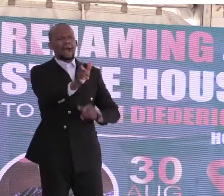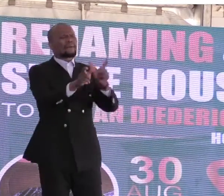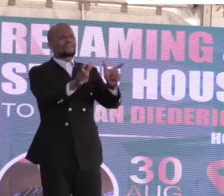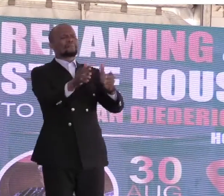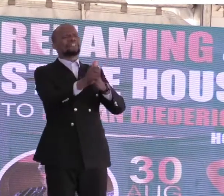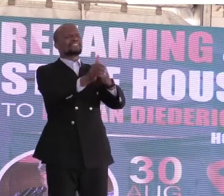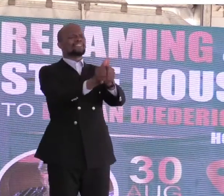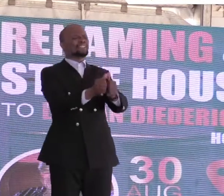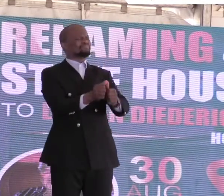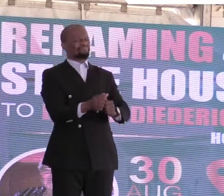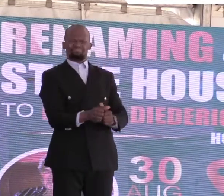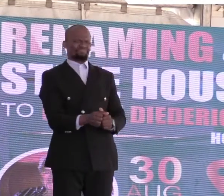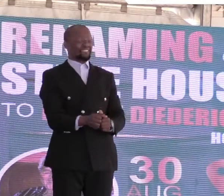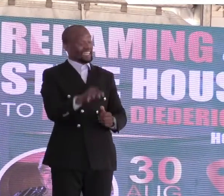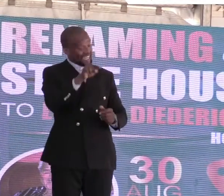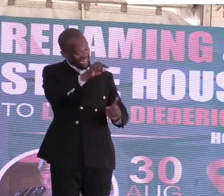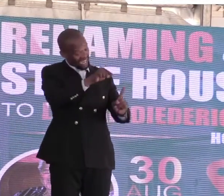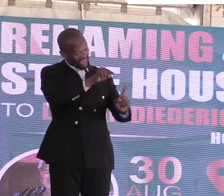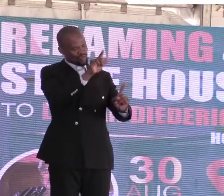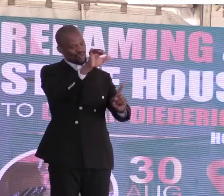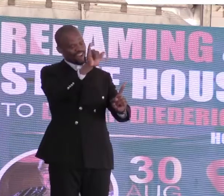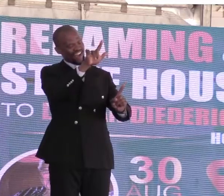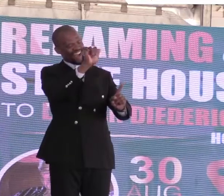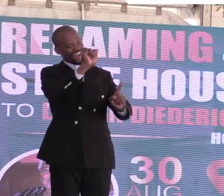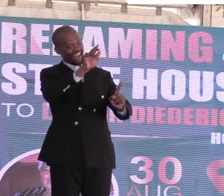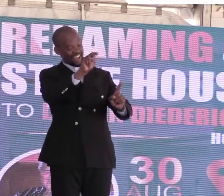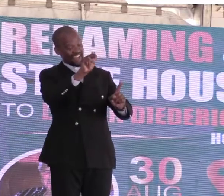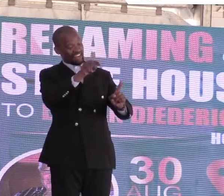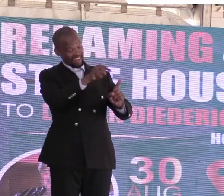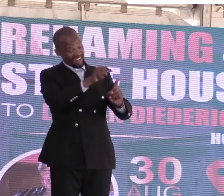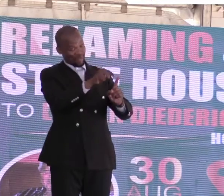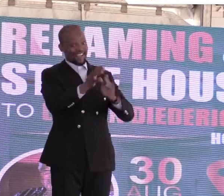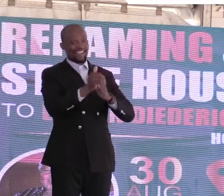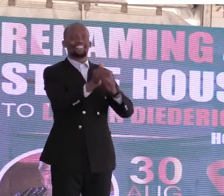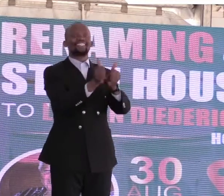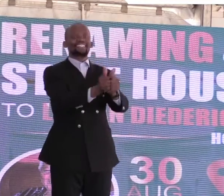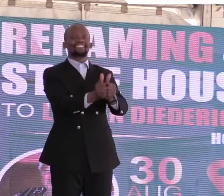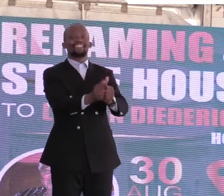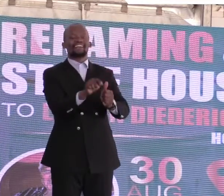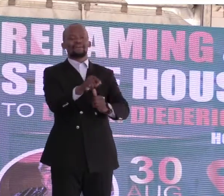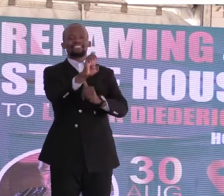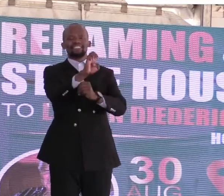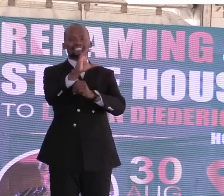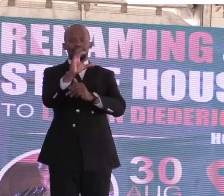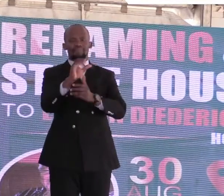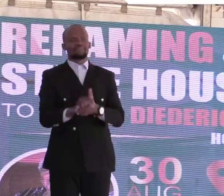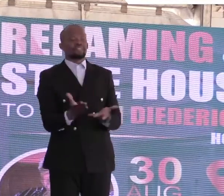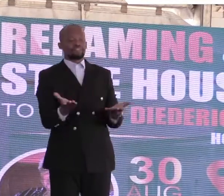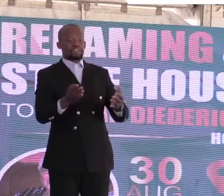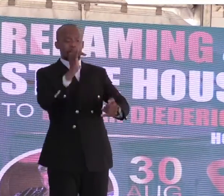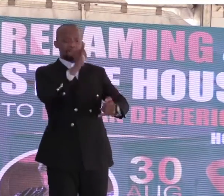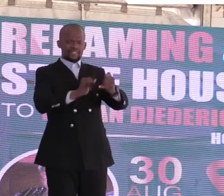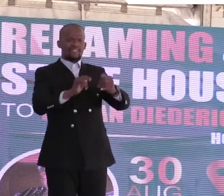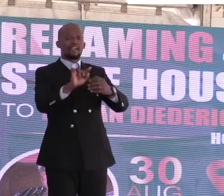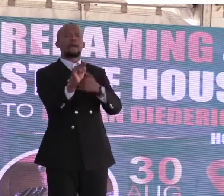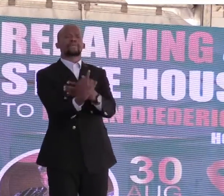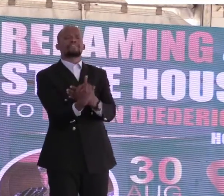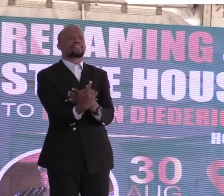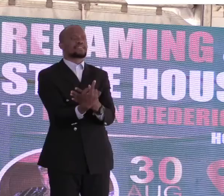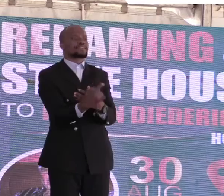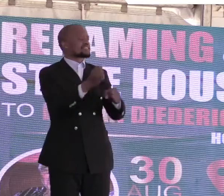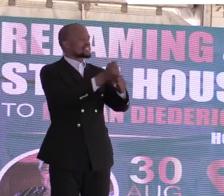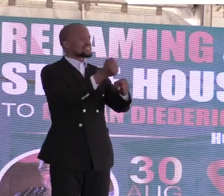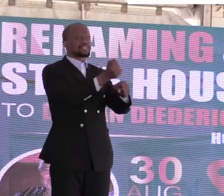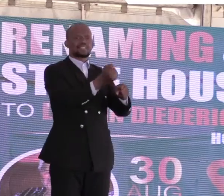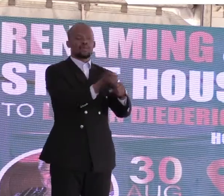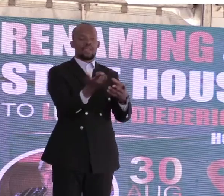She was actually the leader in that. So that must be corrected. I know some mistakes have been made